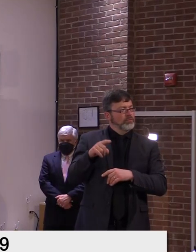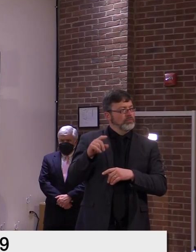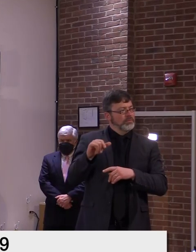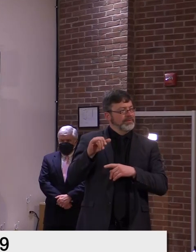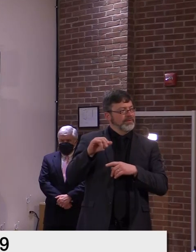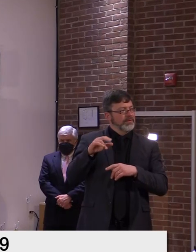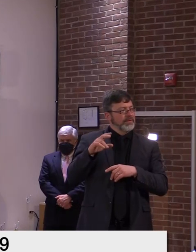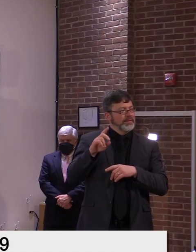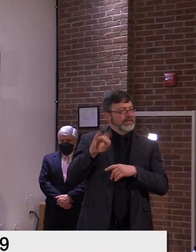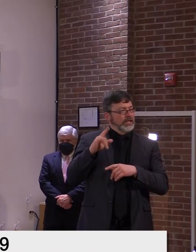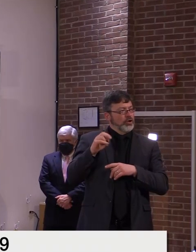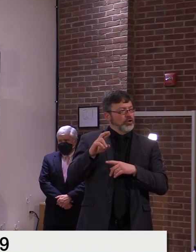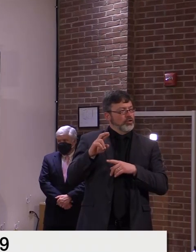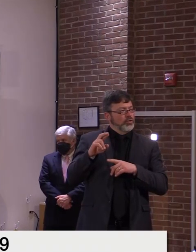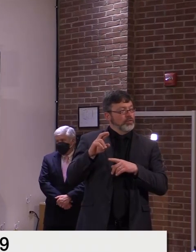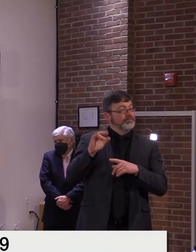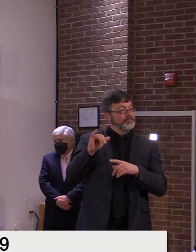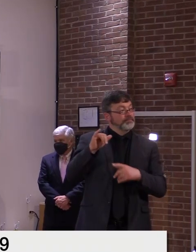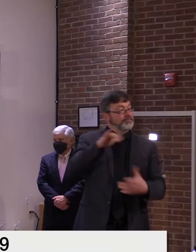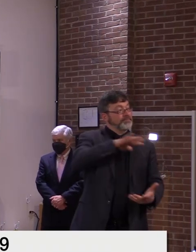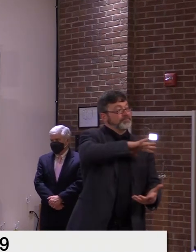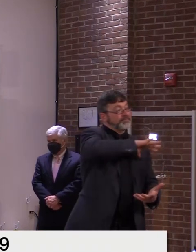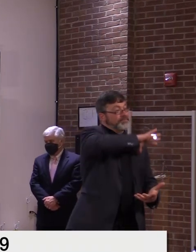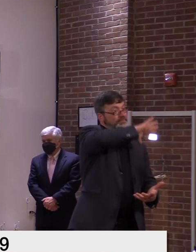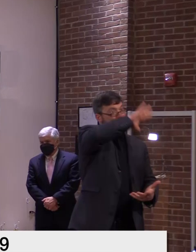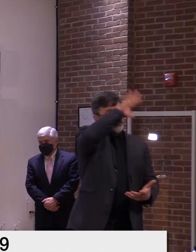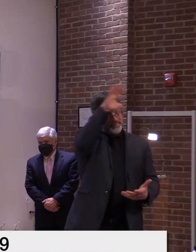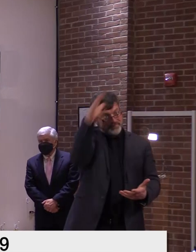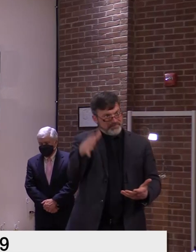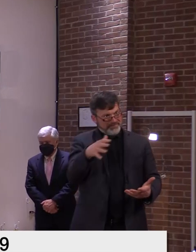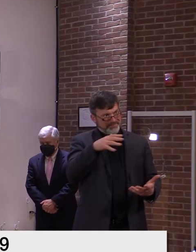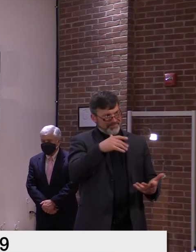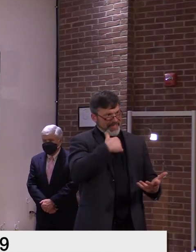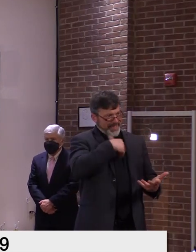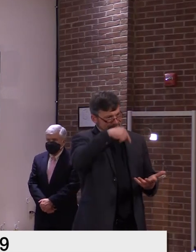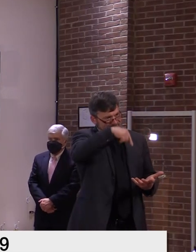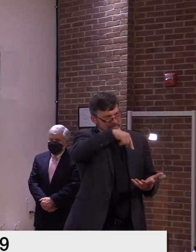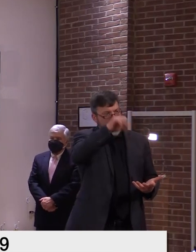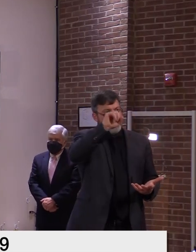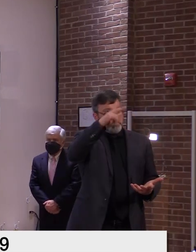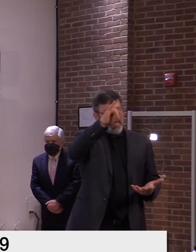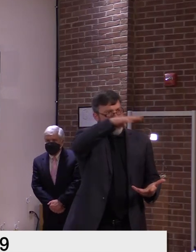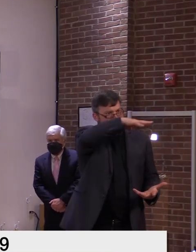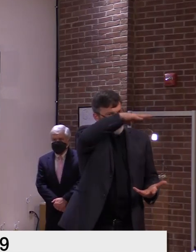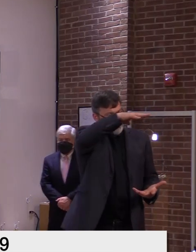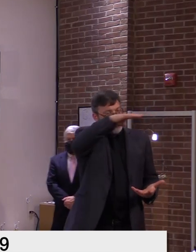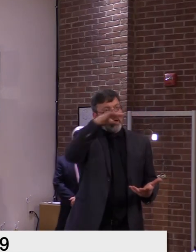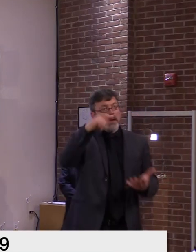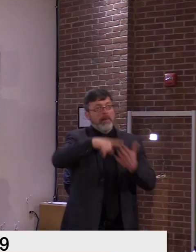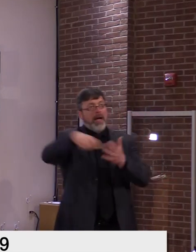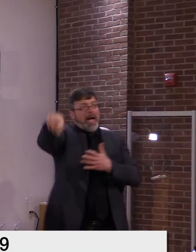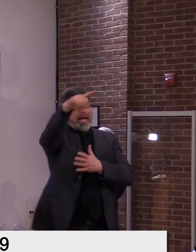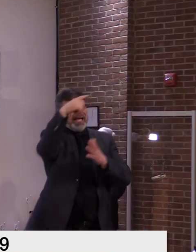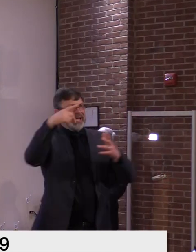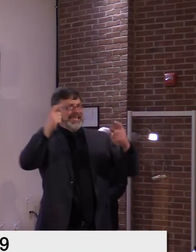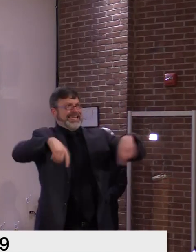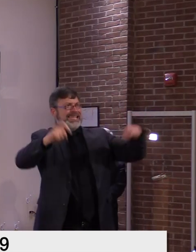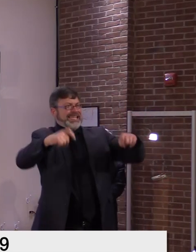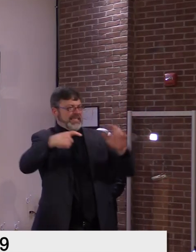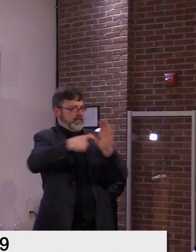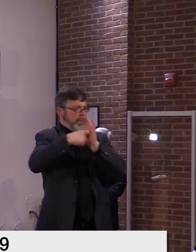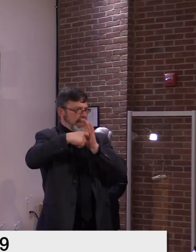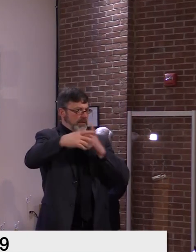people signing up for these leftover doses? Clearly, we're still in an inadequate supply for the